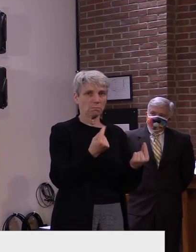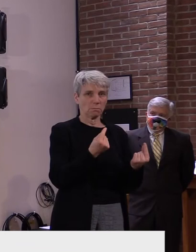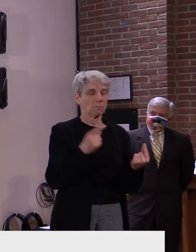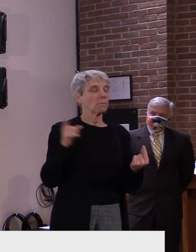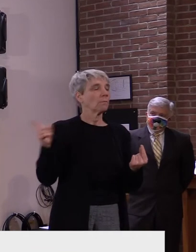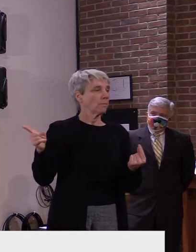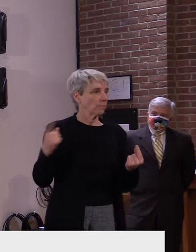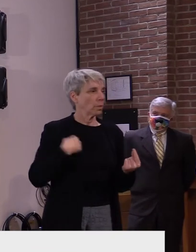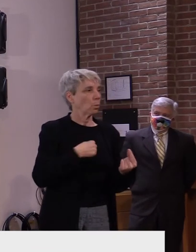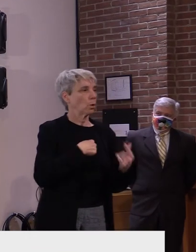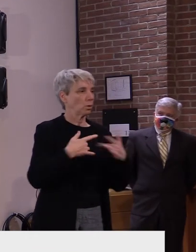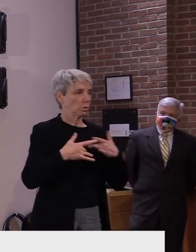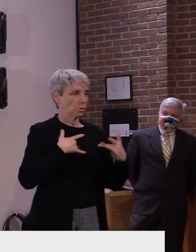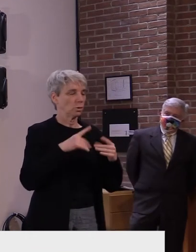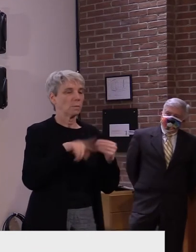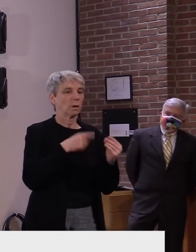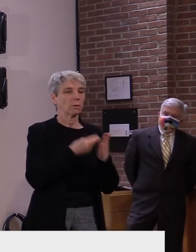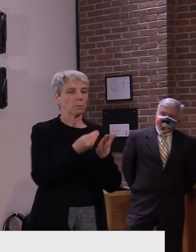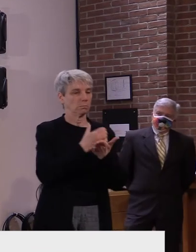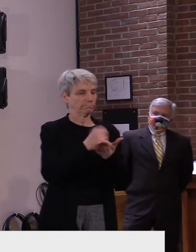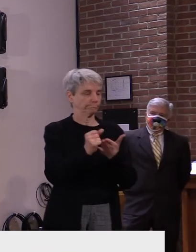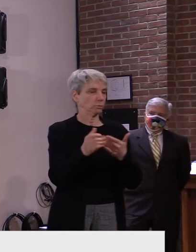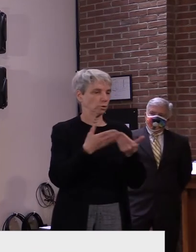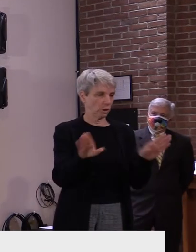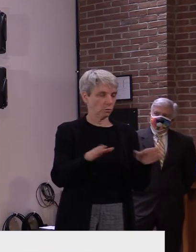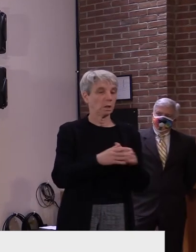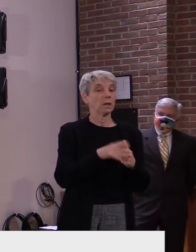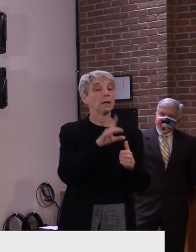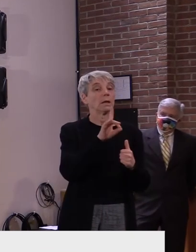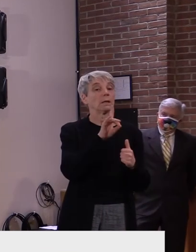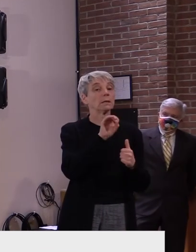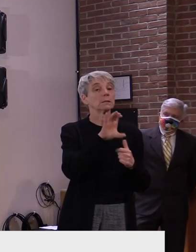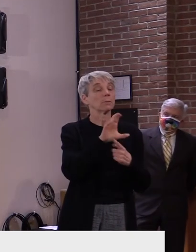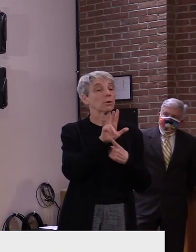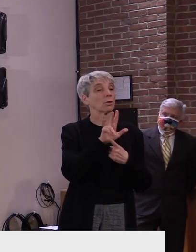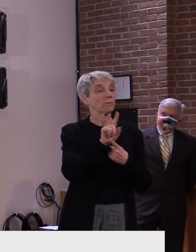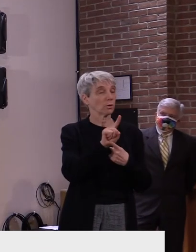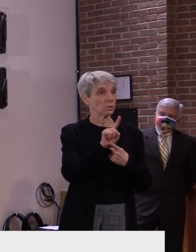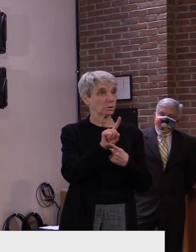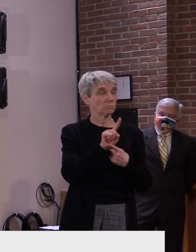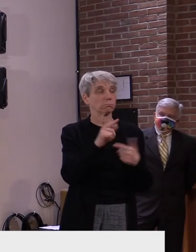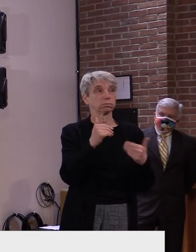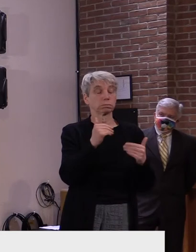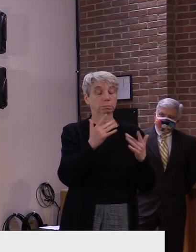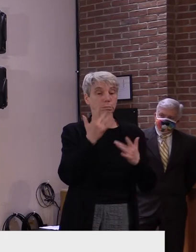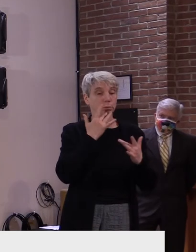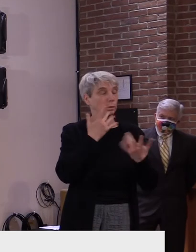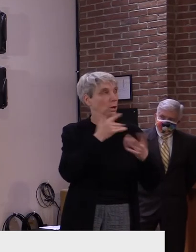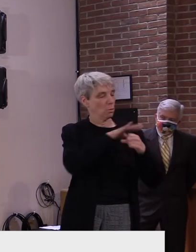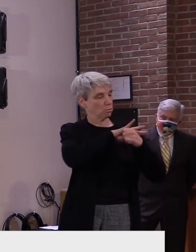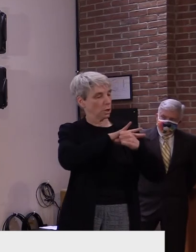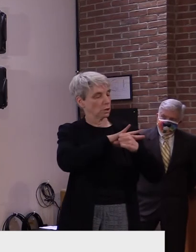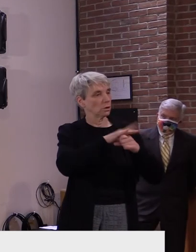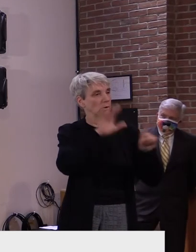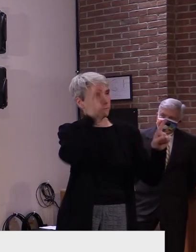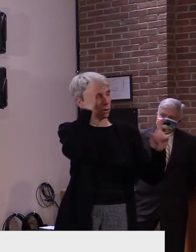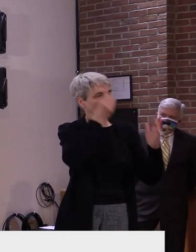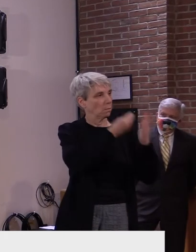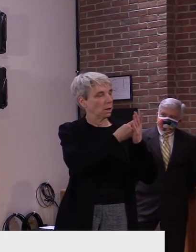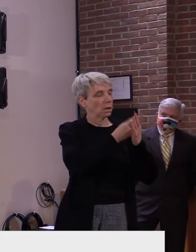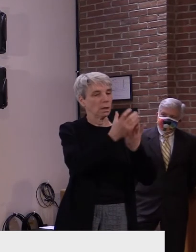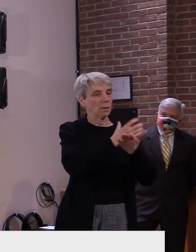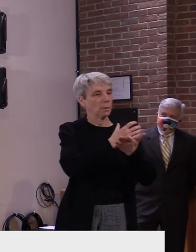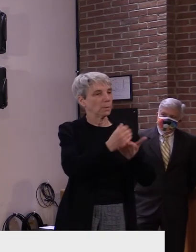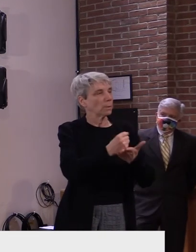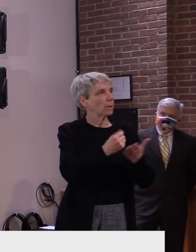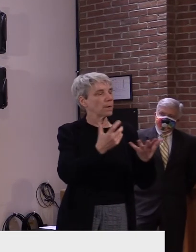general andrew the december 31st is is really driving a lot of the decision-making in trying